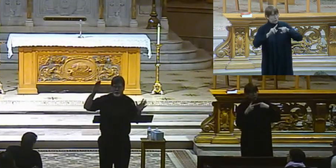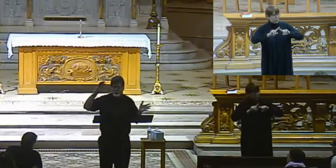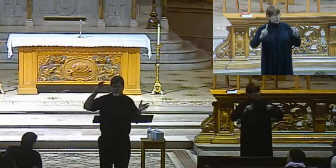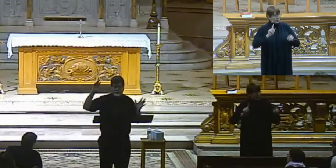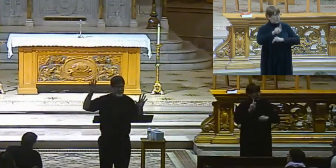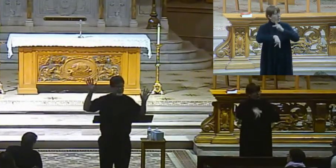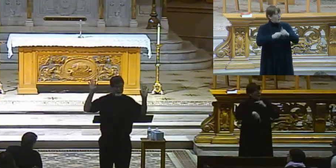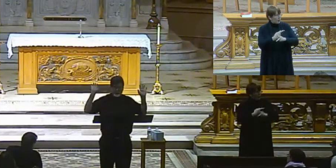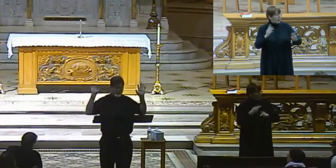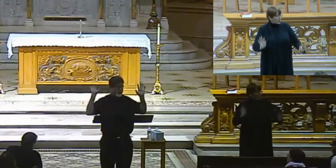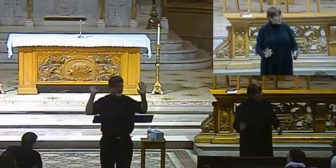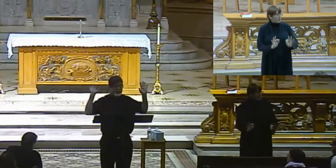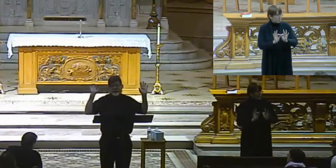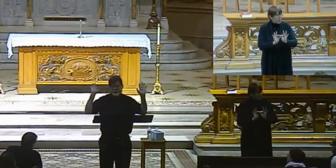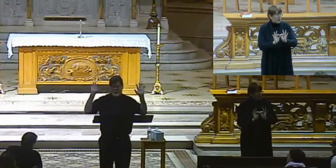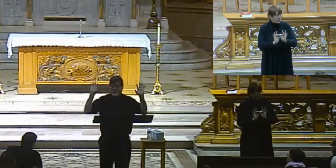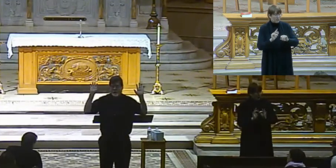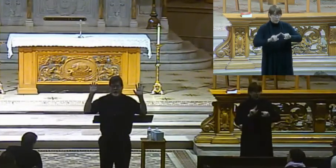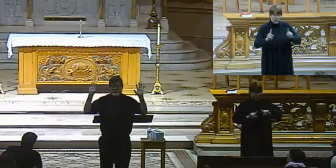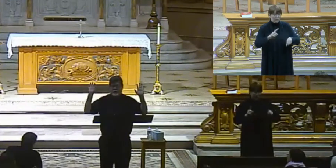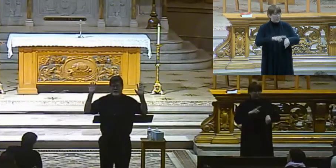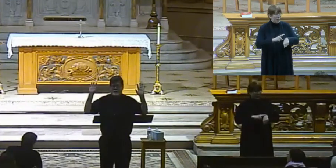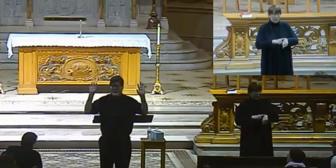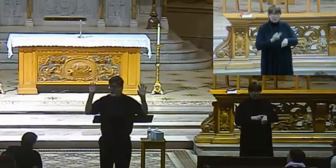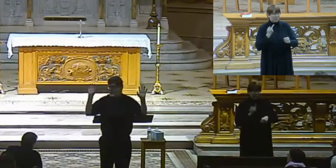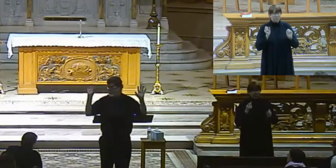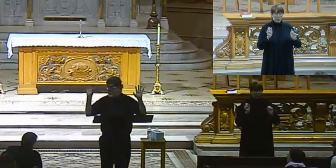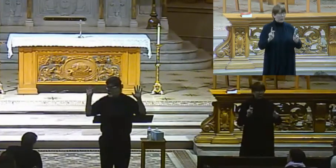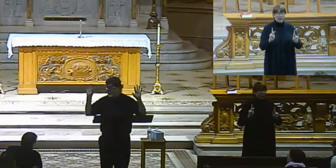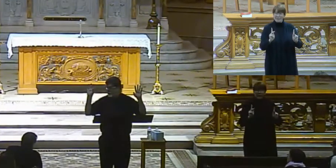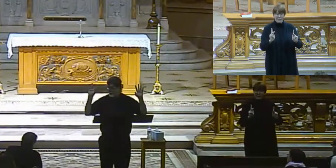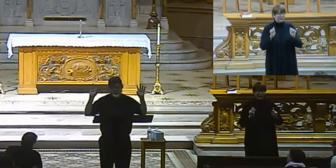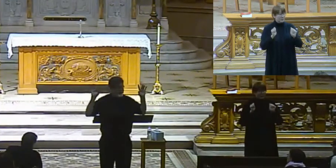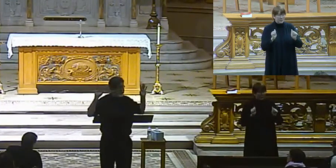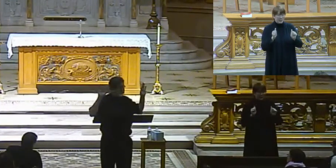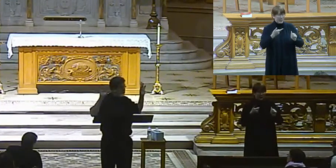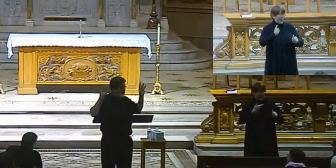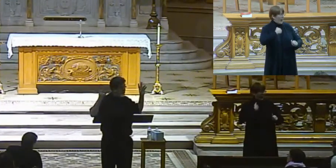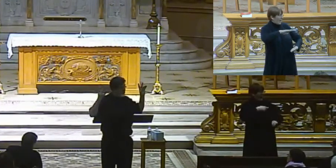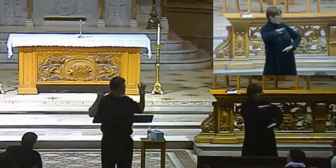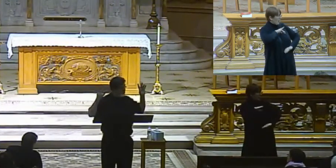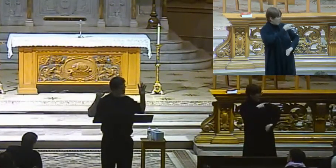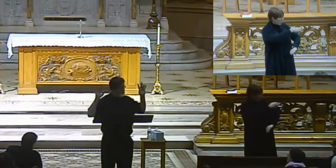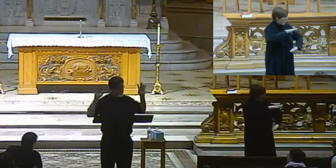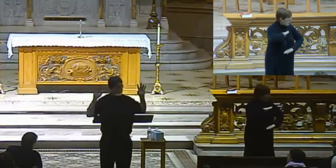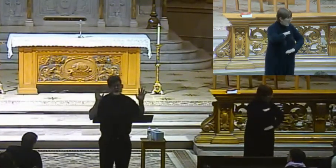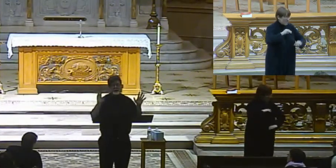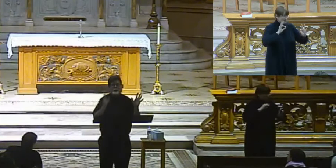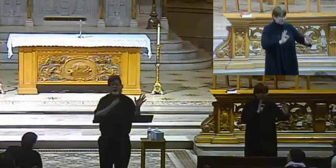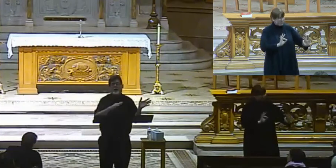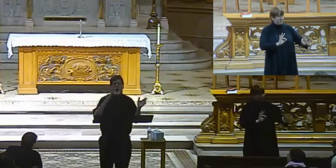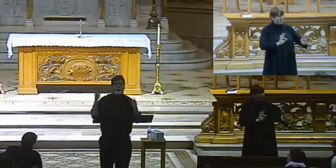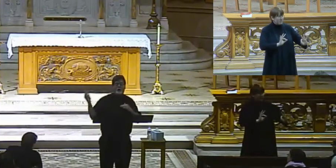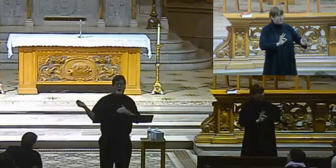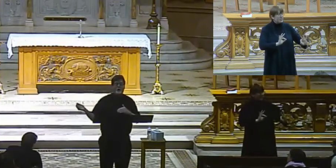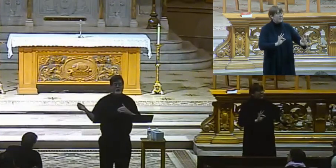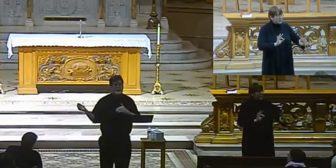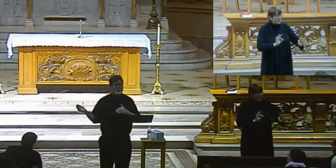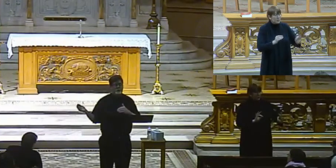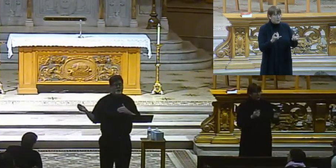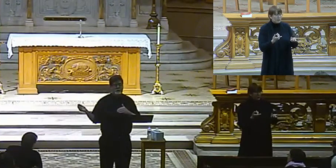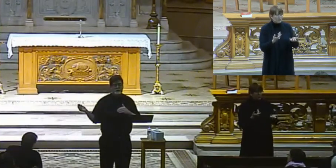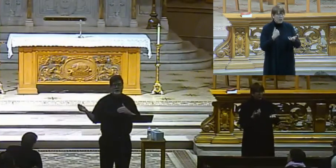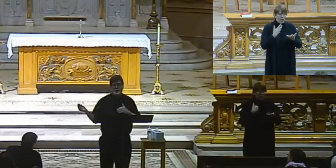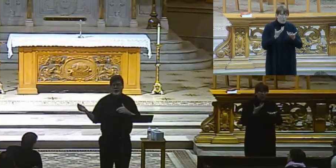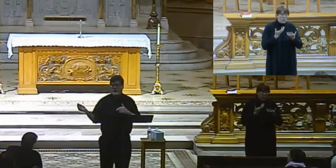liturgies at different times and say, okay, as long as I got what I'm looking for, all right, then I'm fine, all right? If we tried to say, okay, we're going to go to